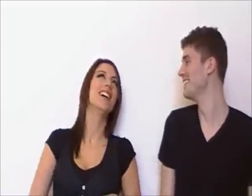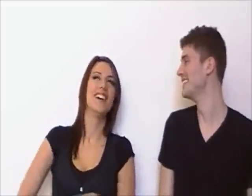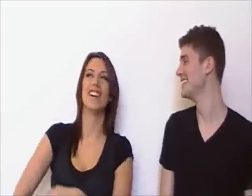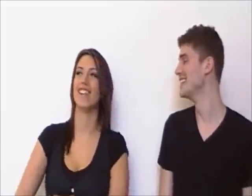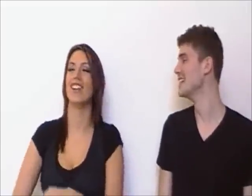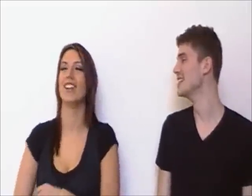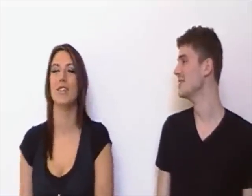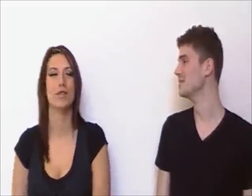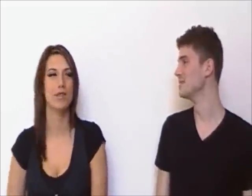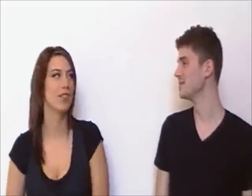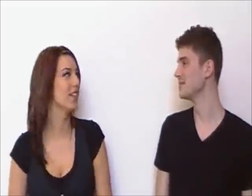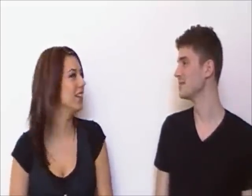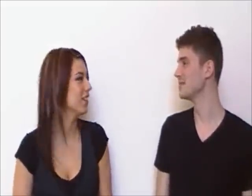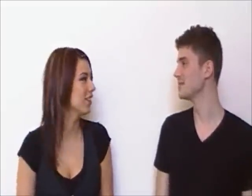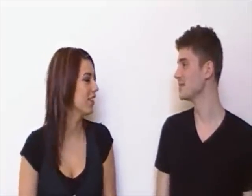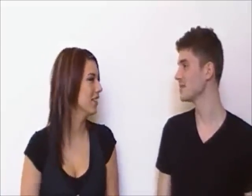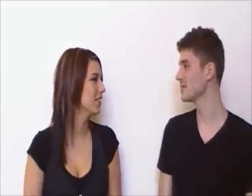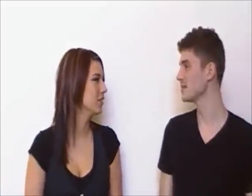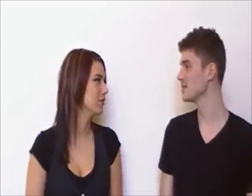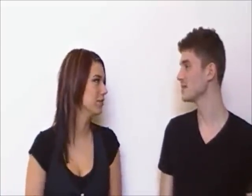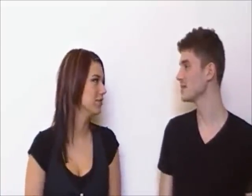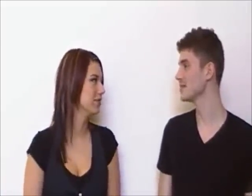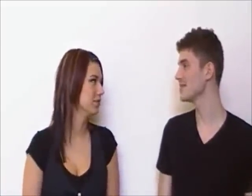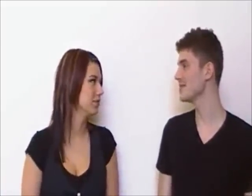Alright. Alright, ready? Look at each other.